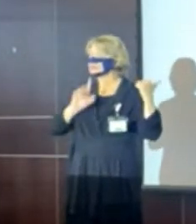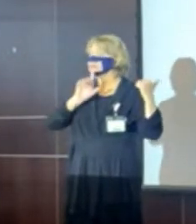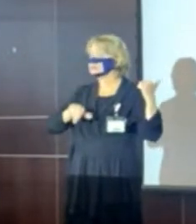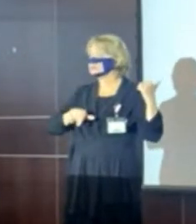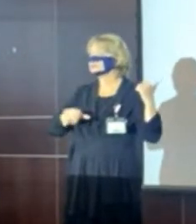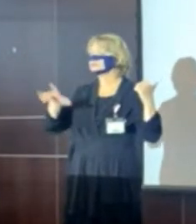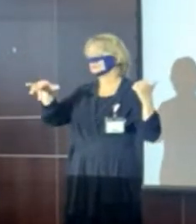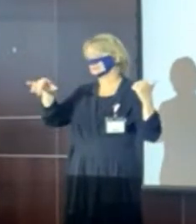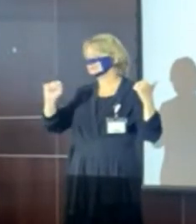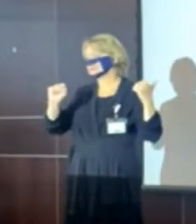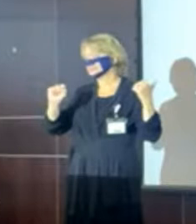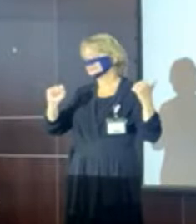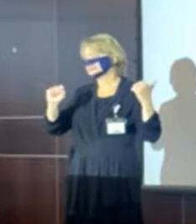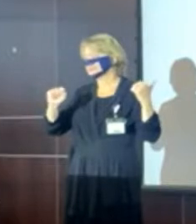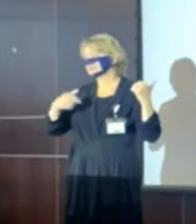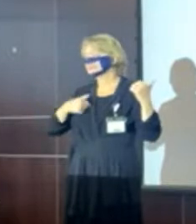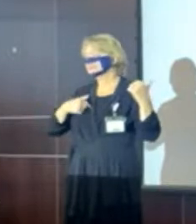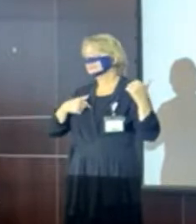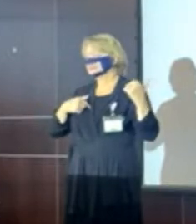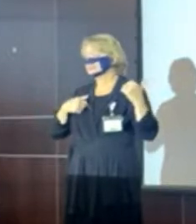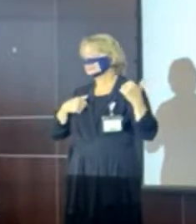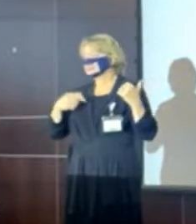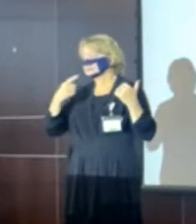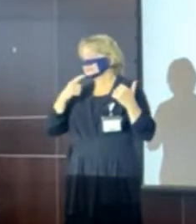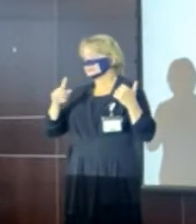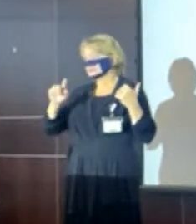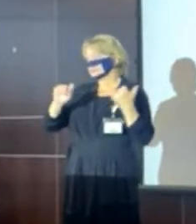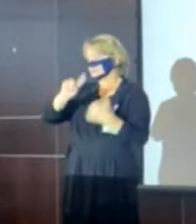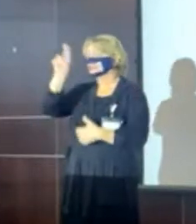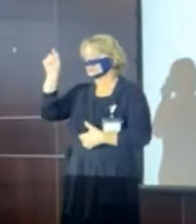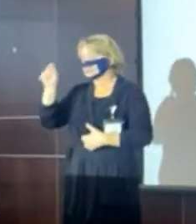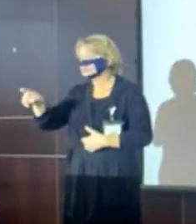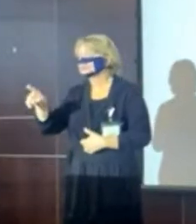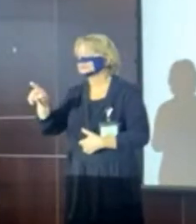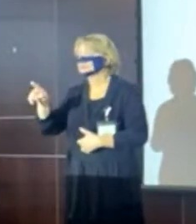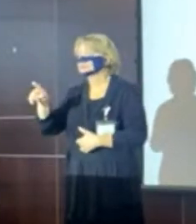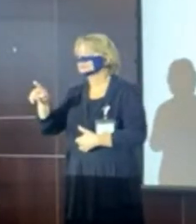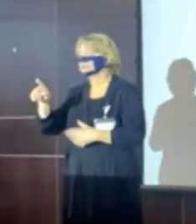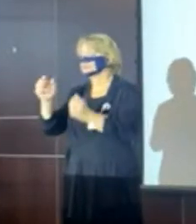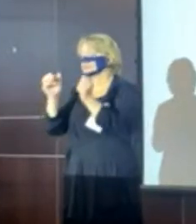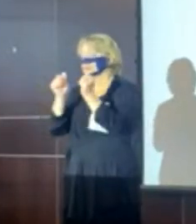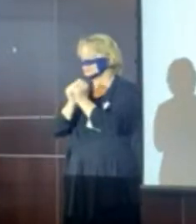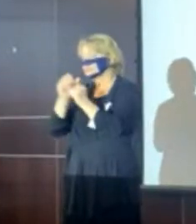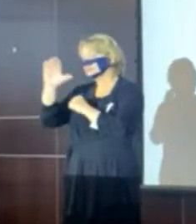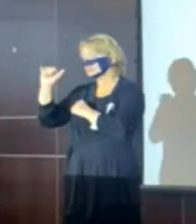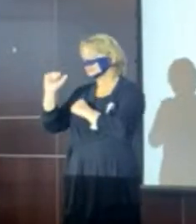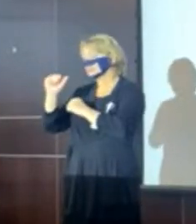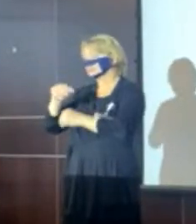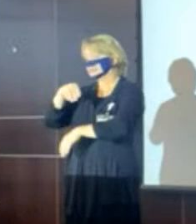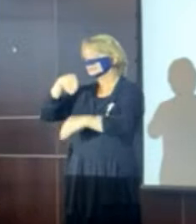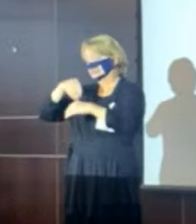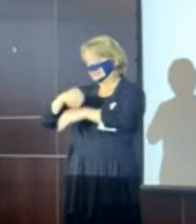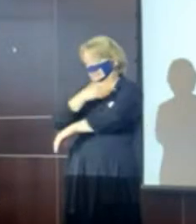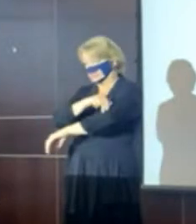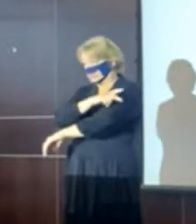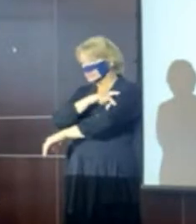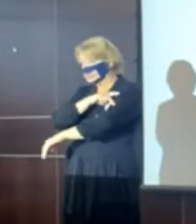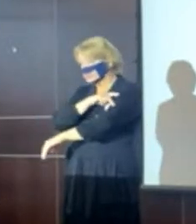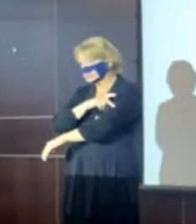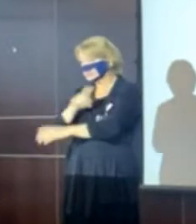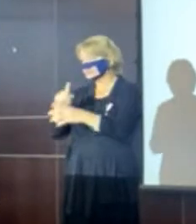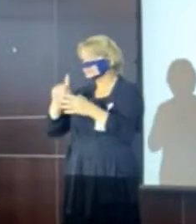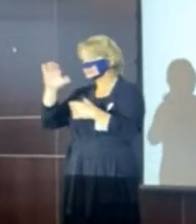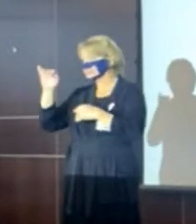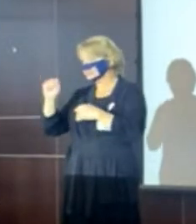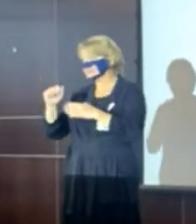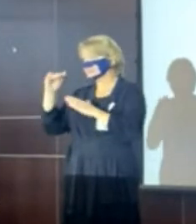and I would probably say the question was, with the cases, inpatient cases going down,